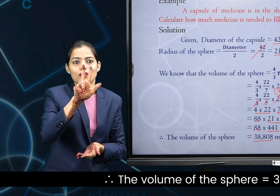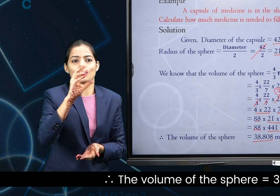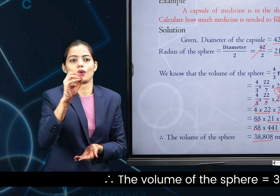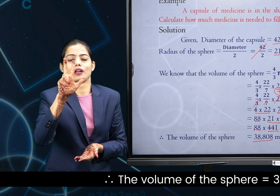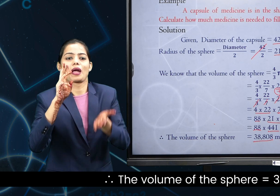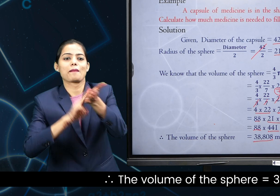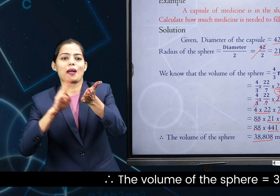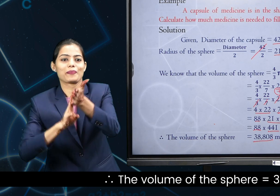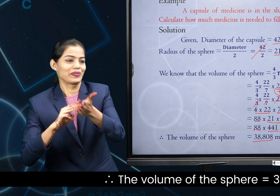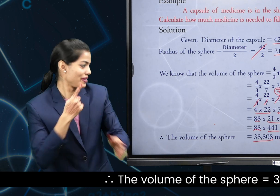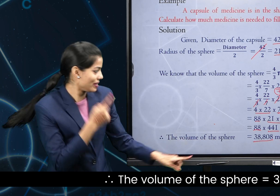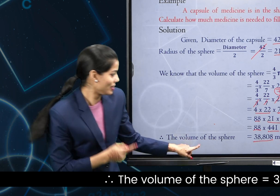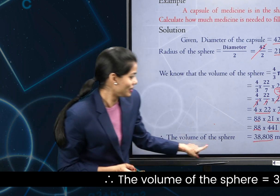38,808 millimeter cube.